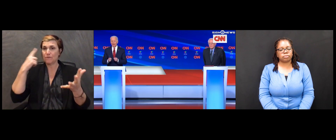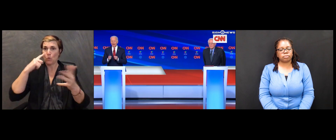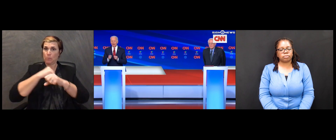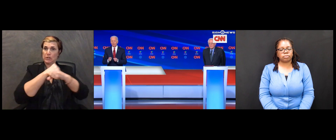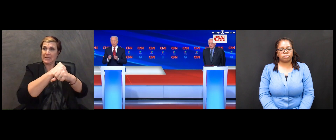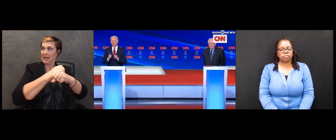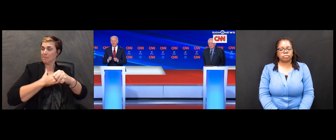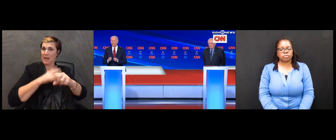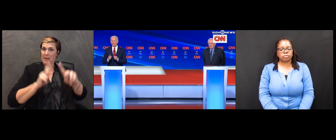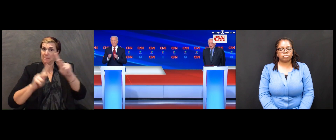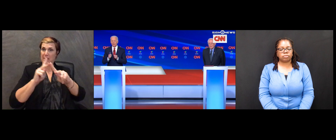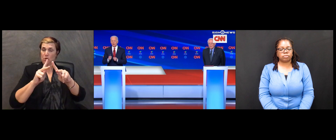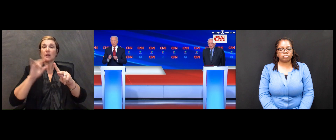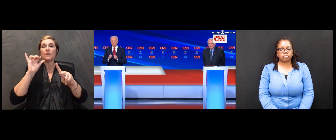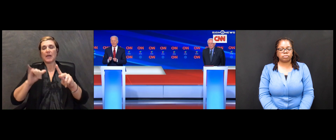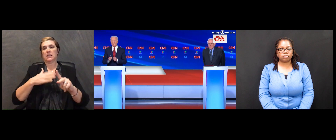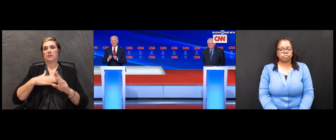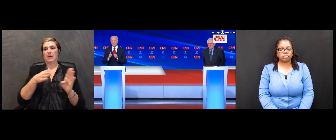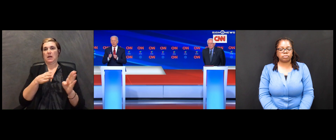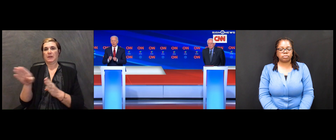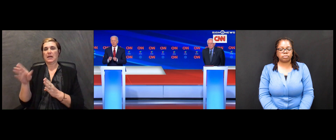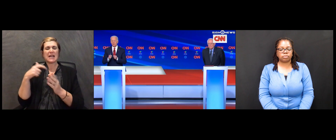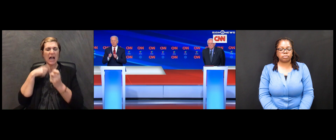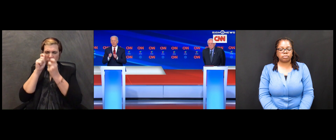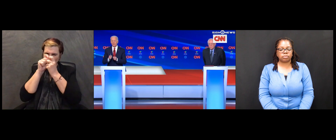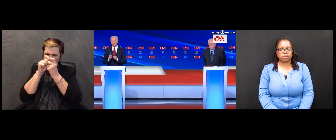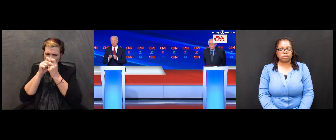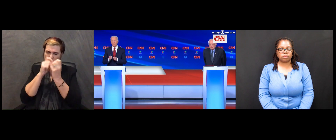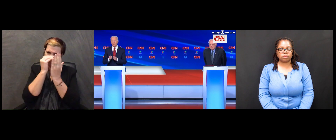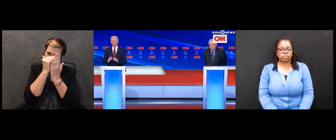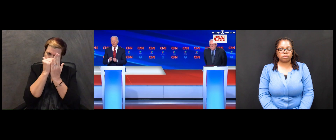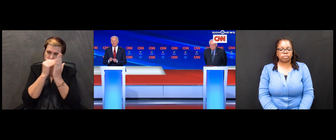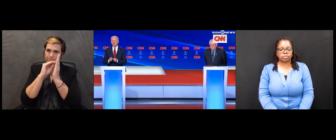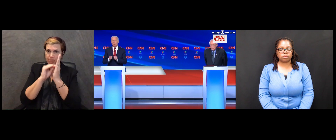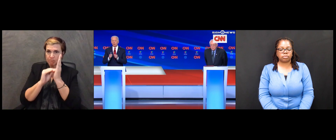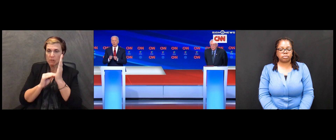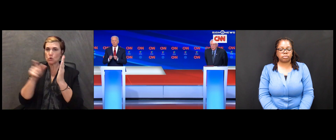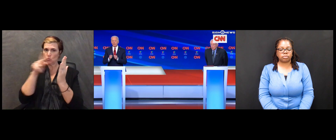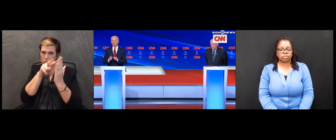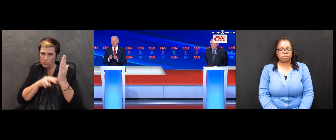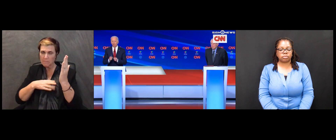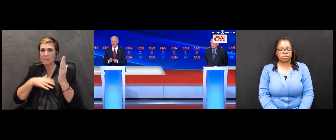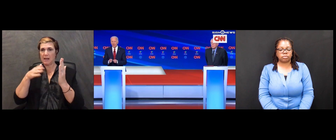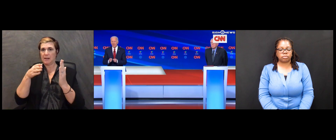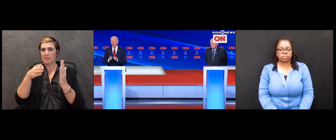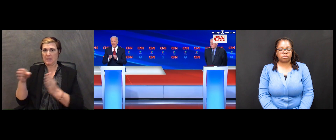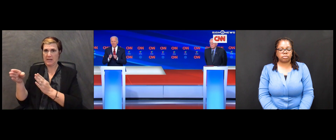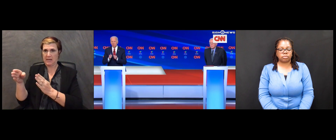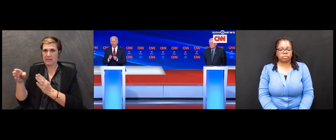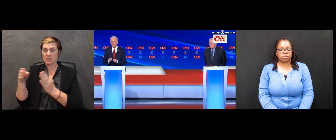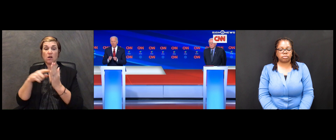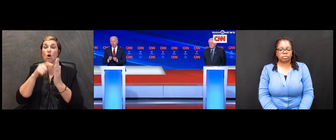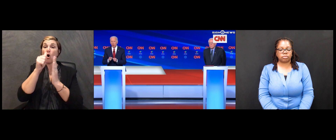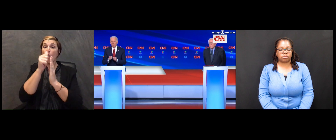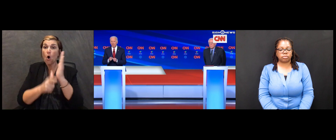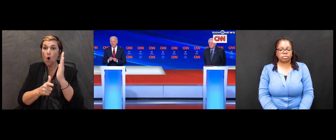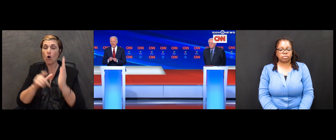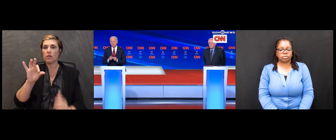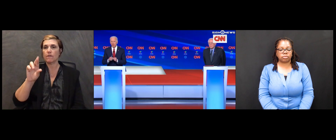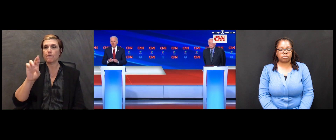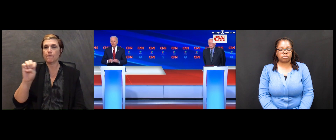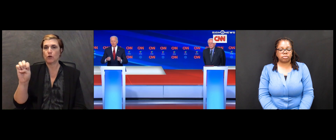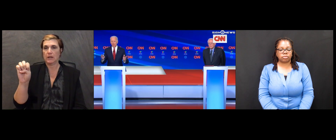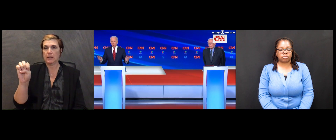detail. Everything that you need in terms of dealing with this crisis would be free. It is paid for by